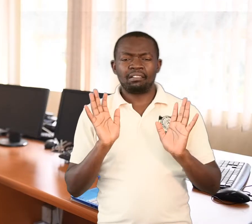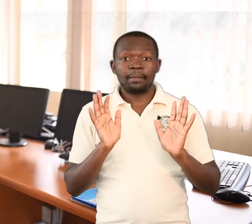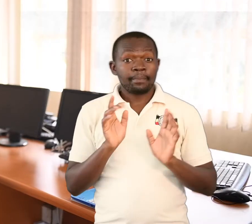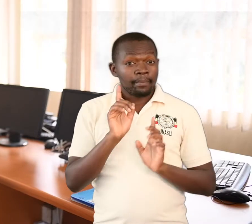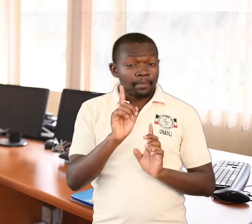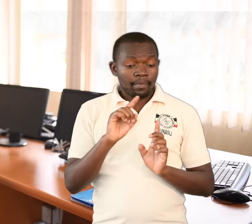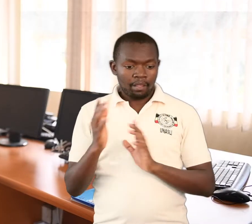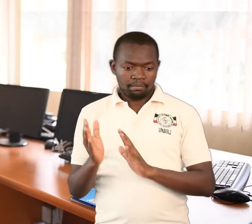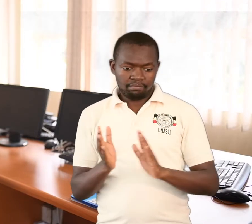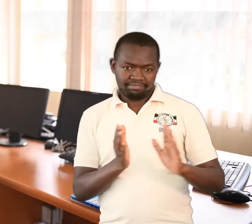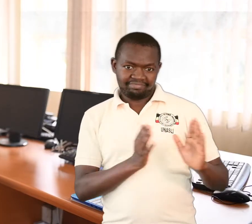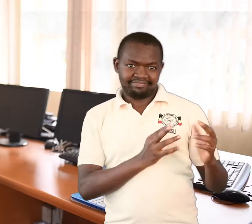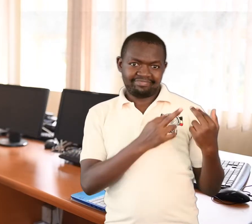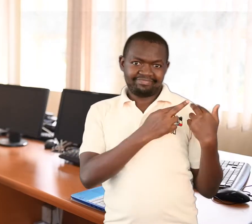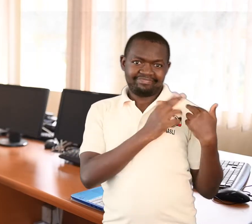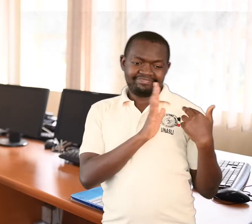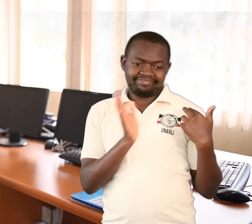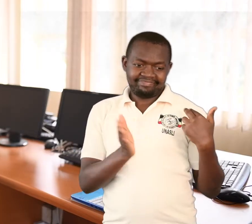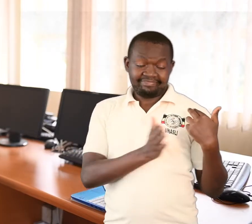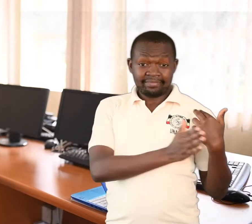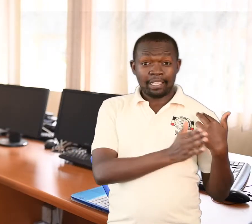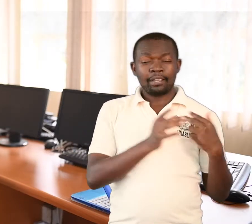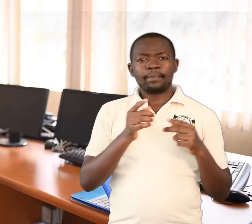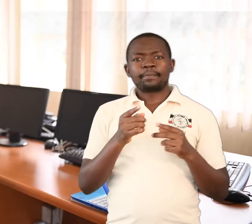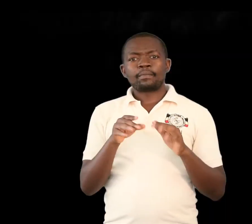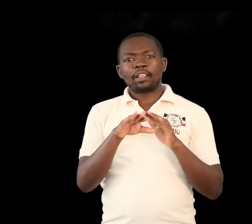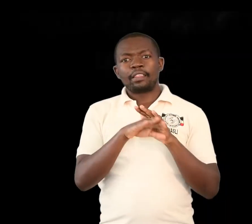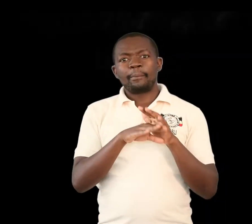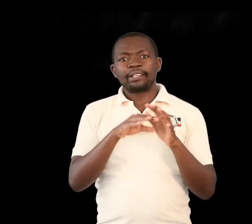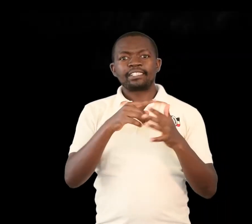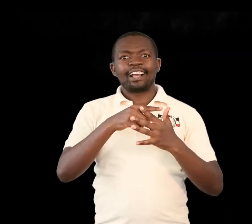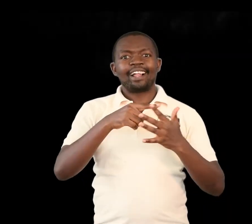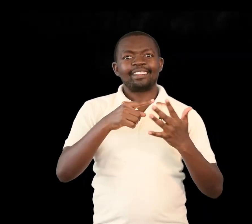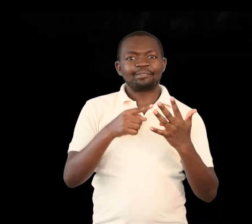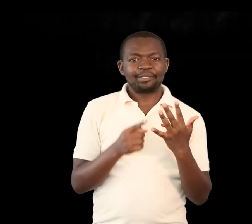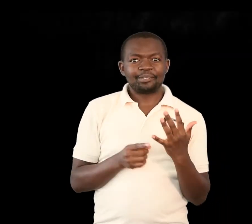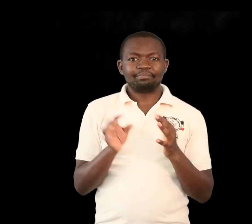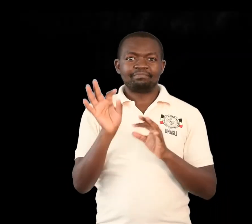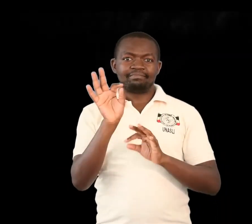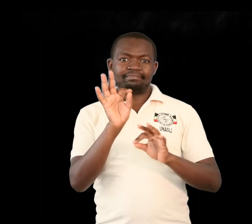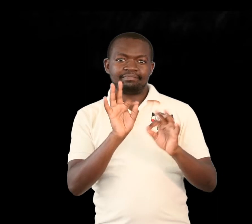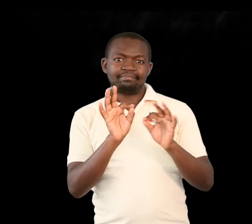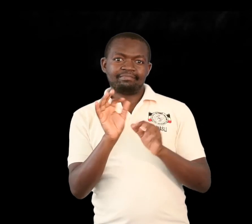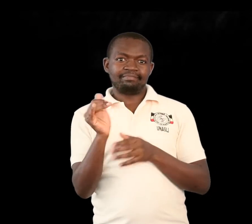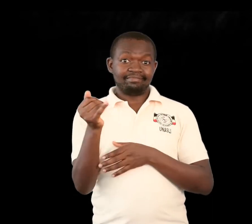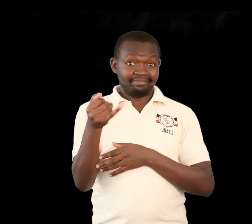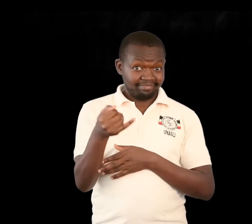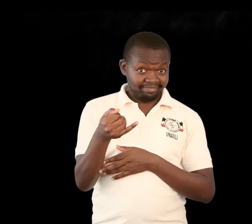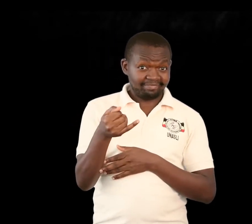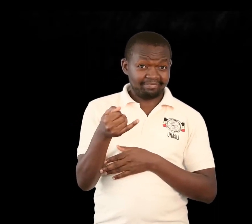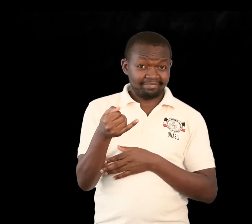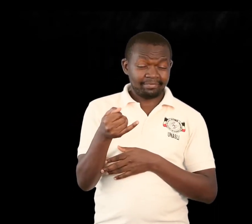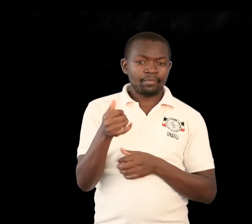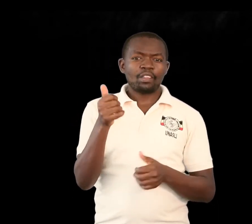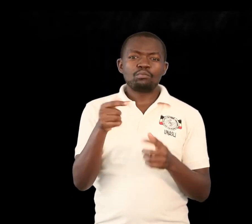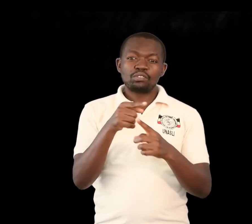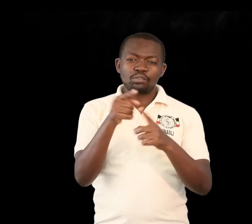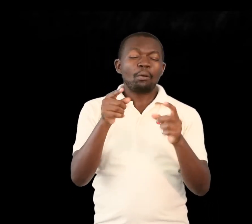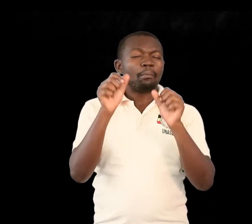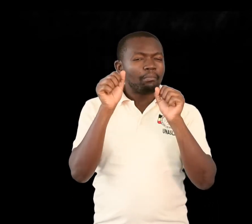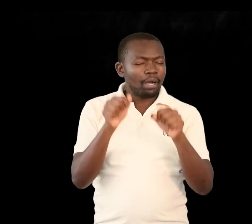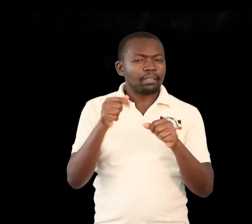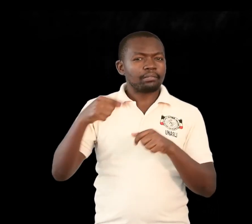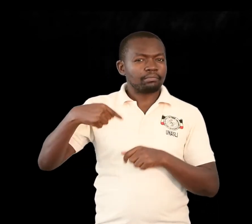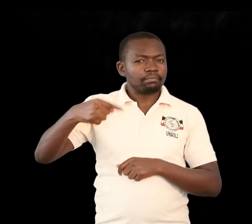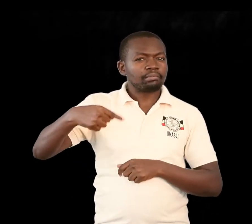Having looked at the roles of the basic elements of art and design, which you have to always